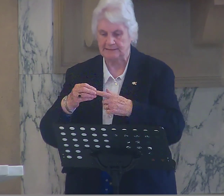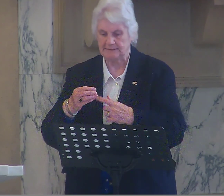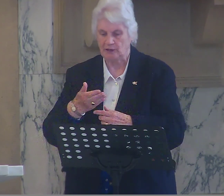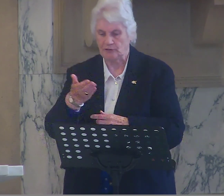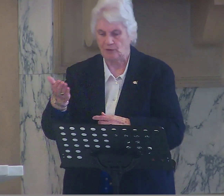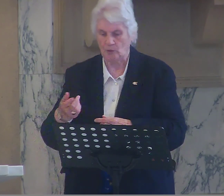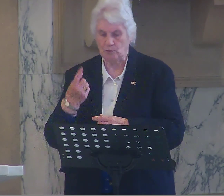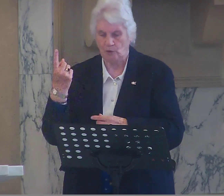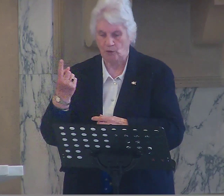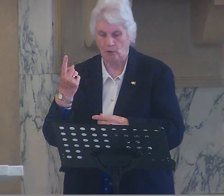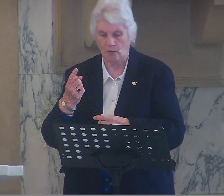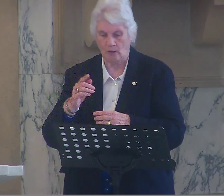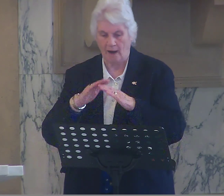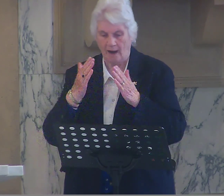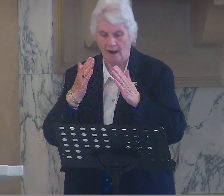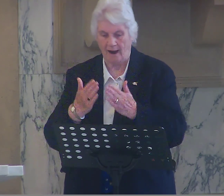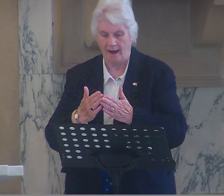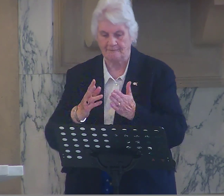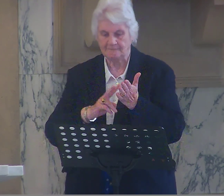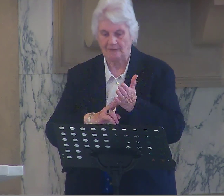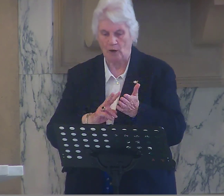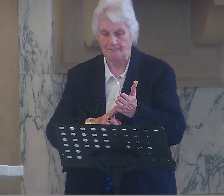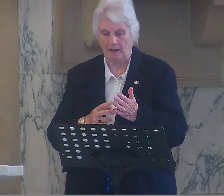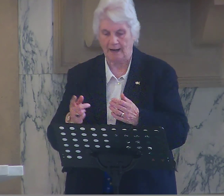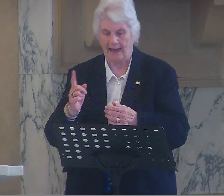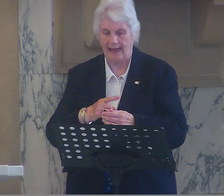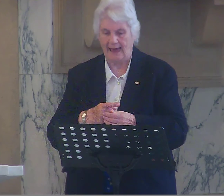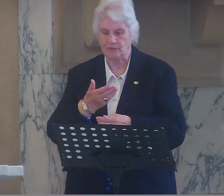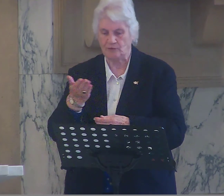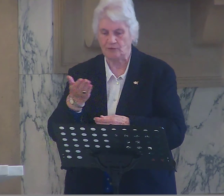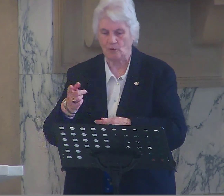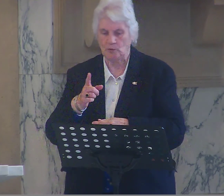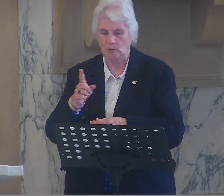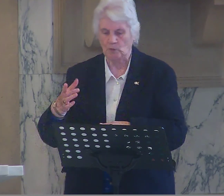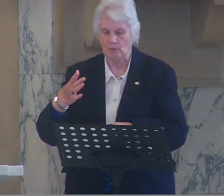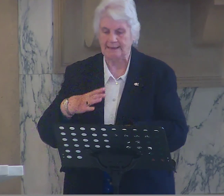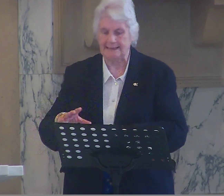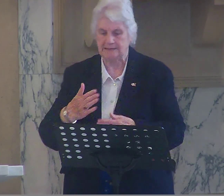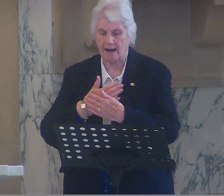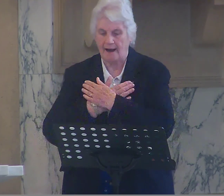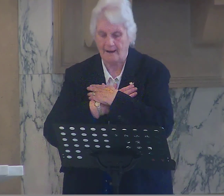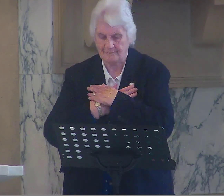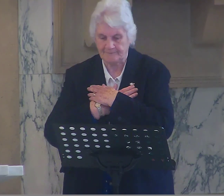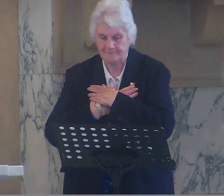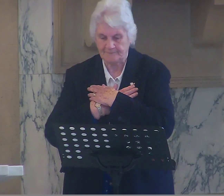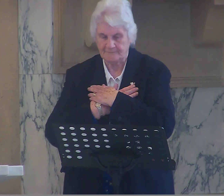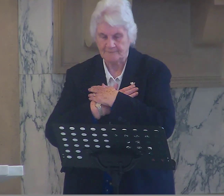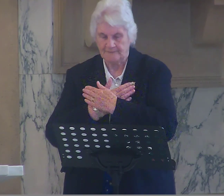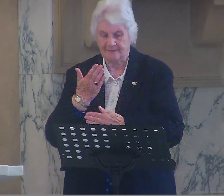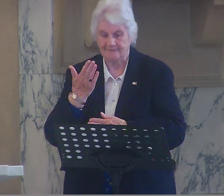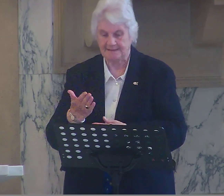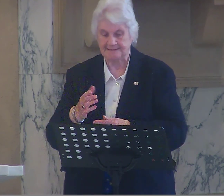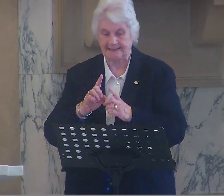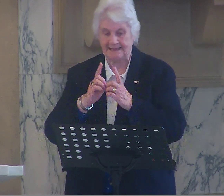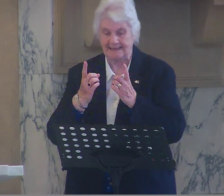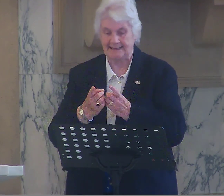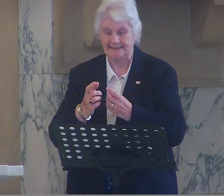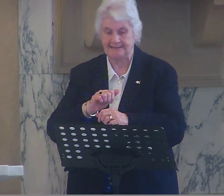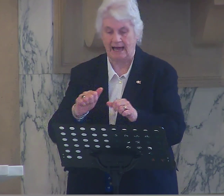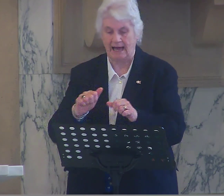We pray for children, especially those who are vulnerable and those who need